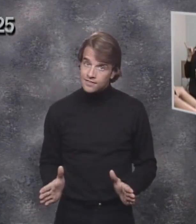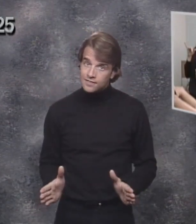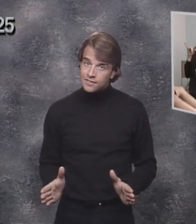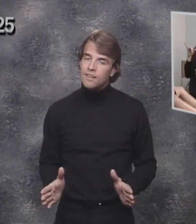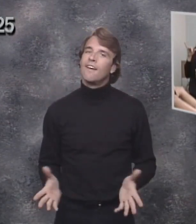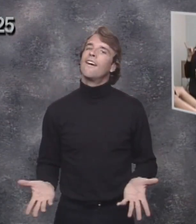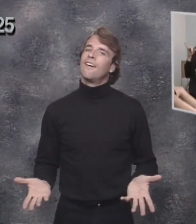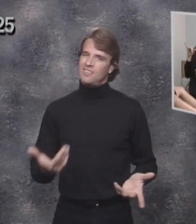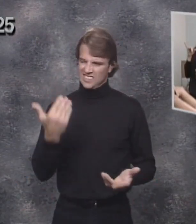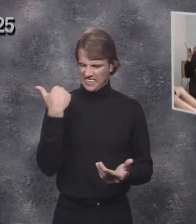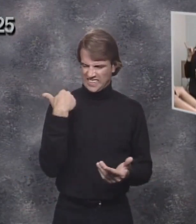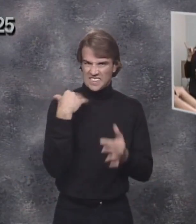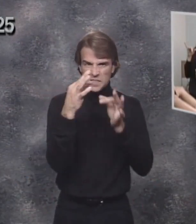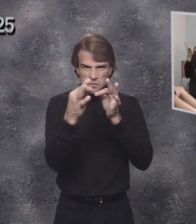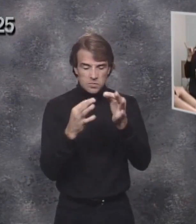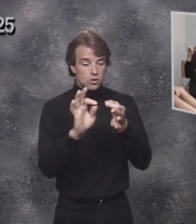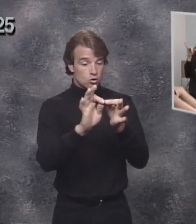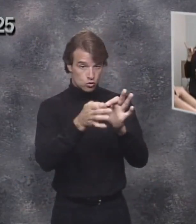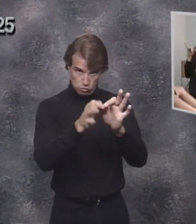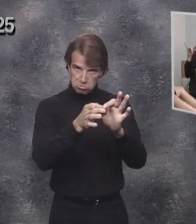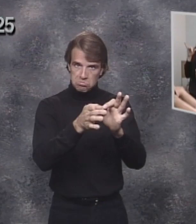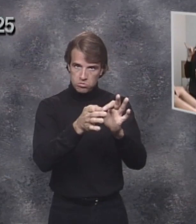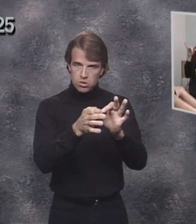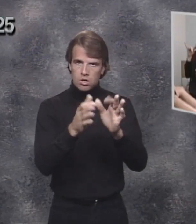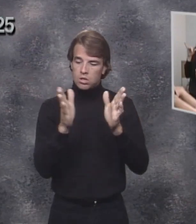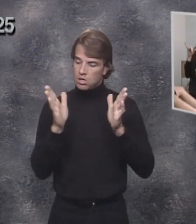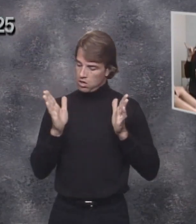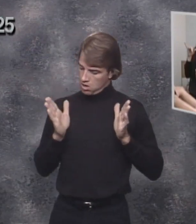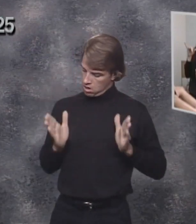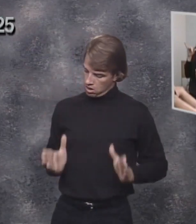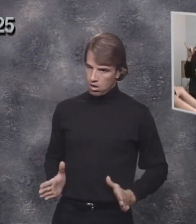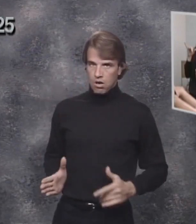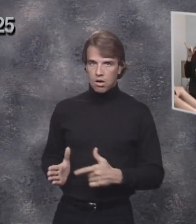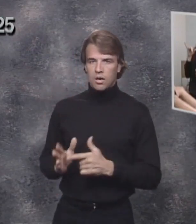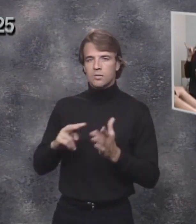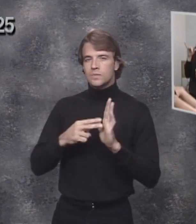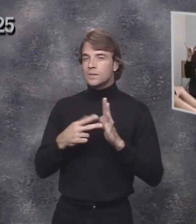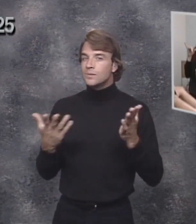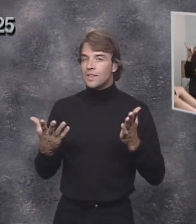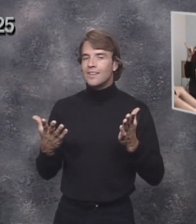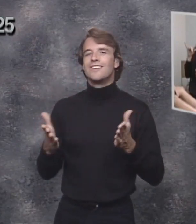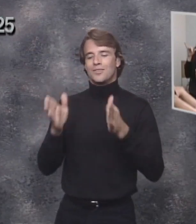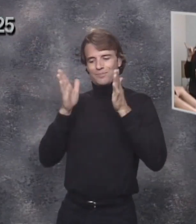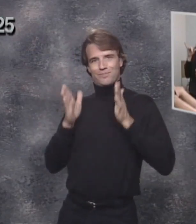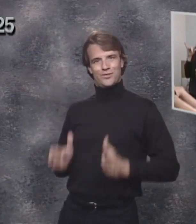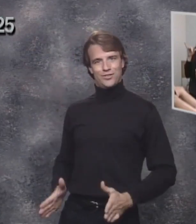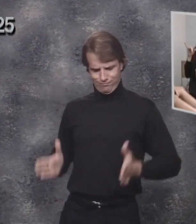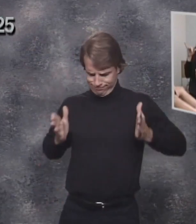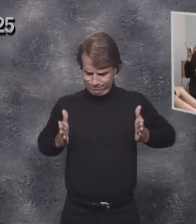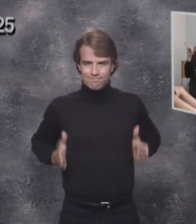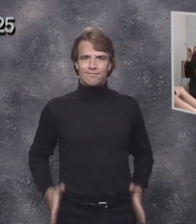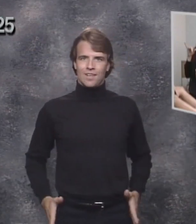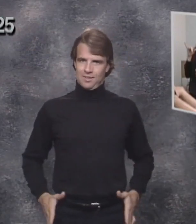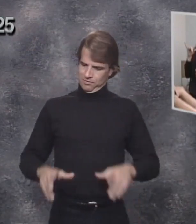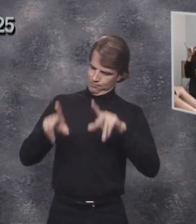Interpreter. Well, I just explained the sign for interpret. We add this, which means an agent or